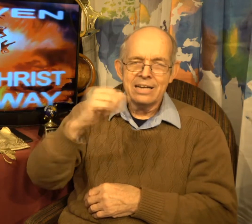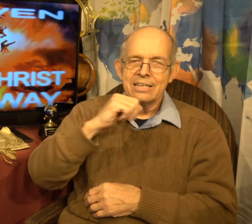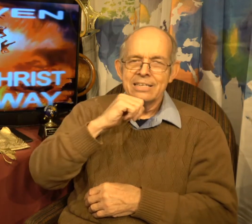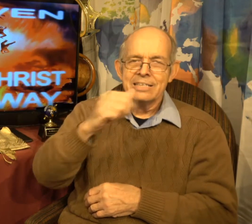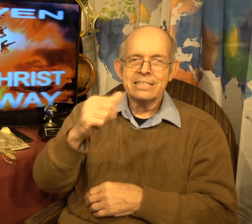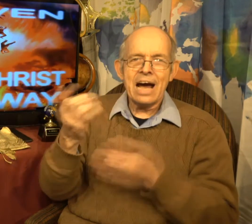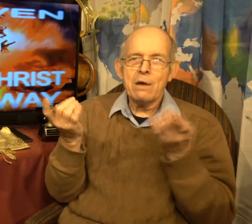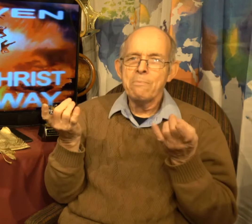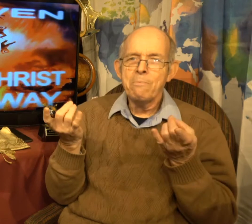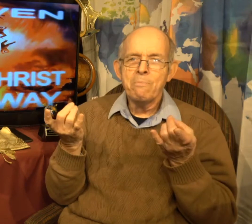Not